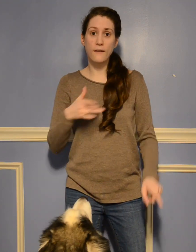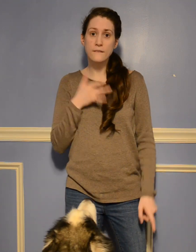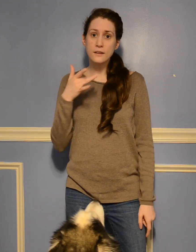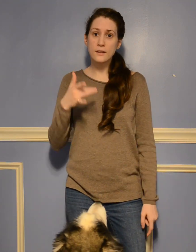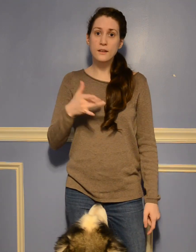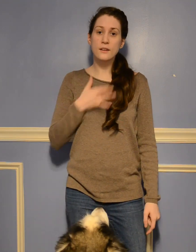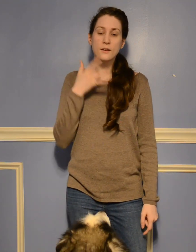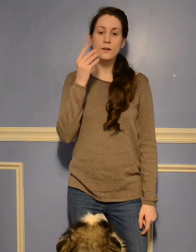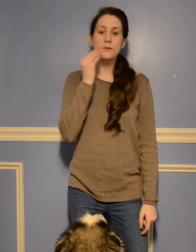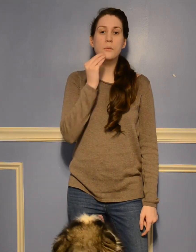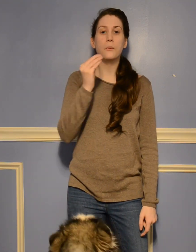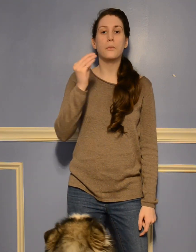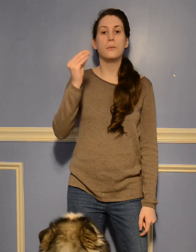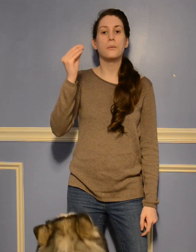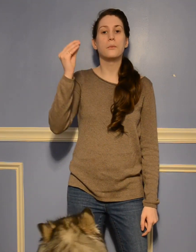feels like home.